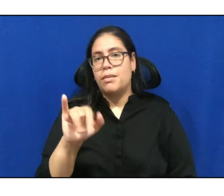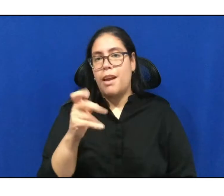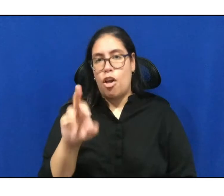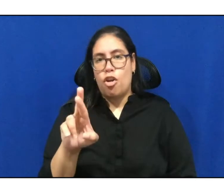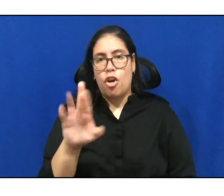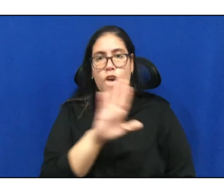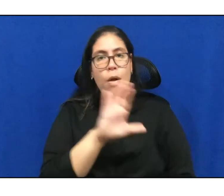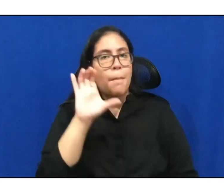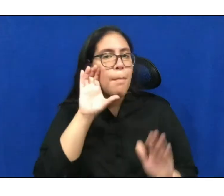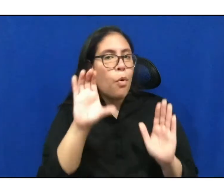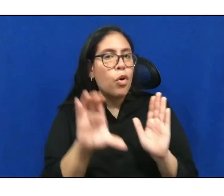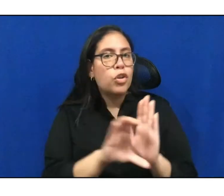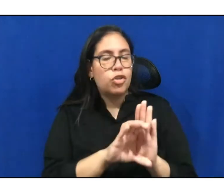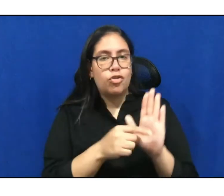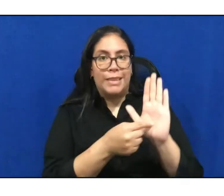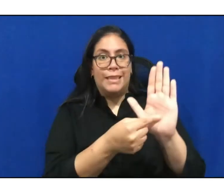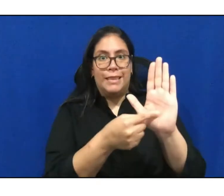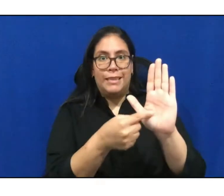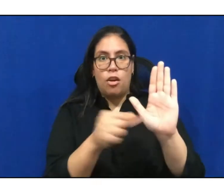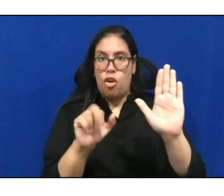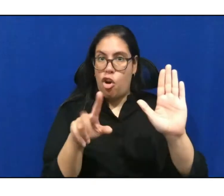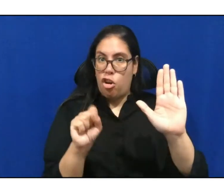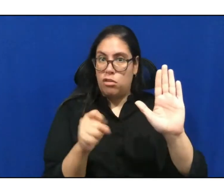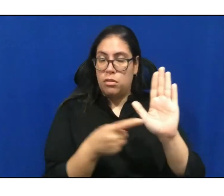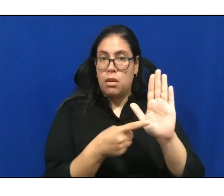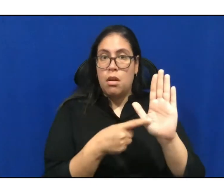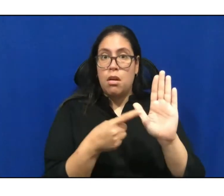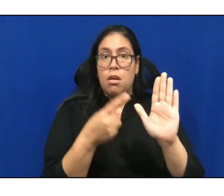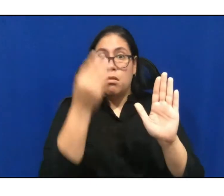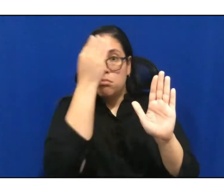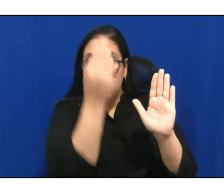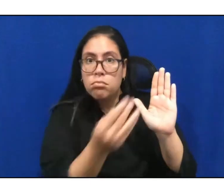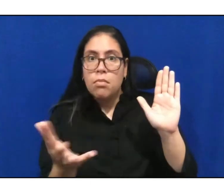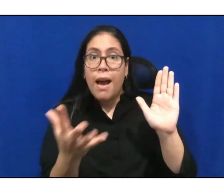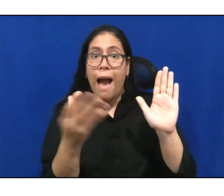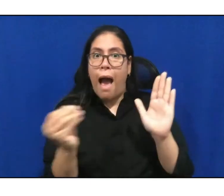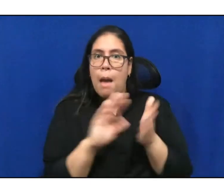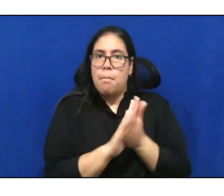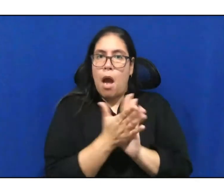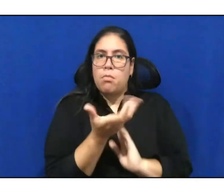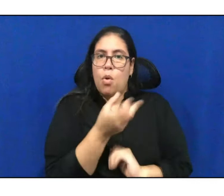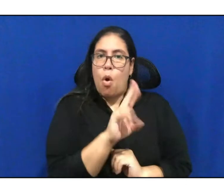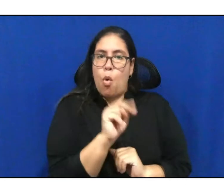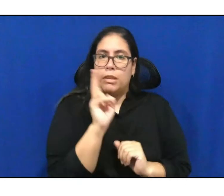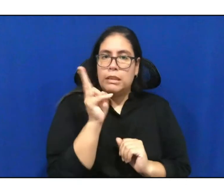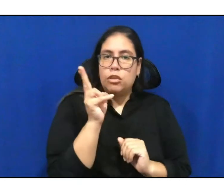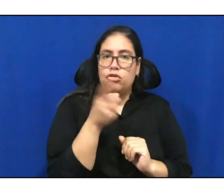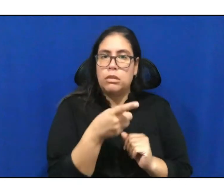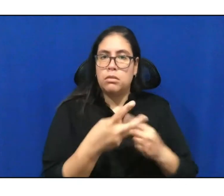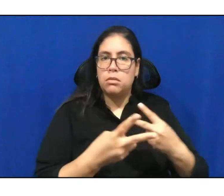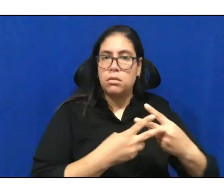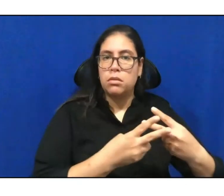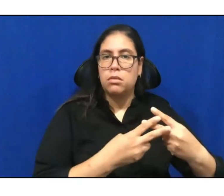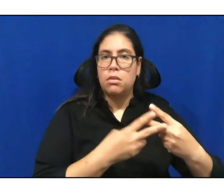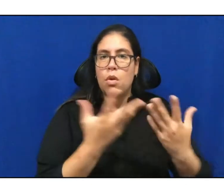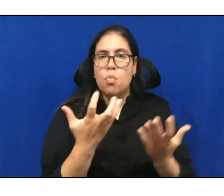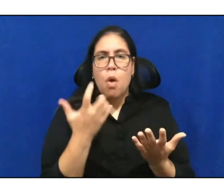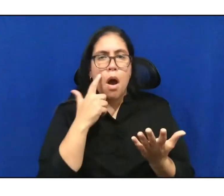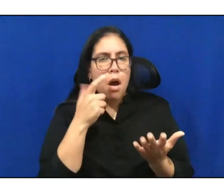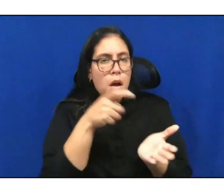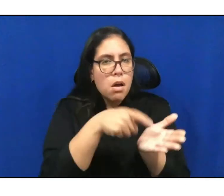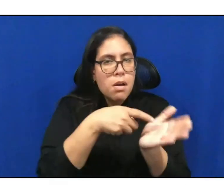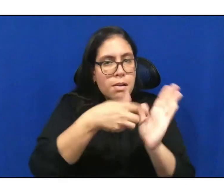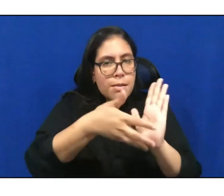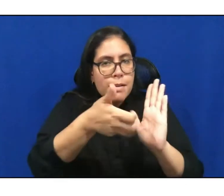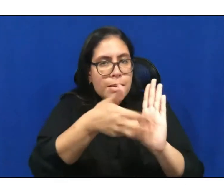and remind us, but also look ahead. And it forms its own archive in that way, but also is mining the archive, looking back,